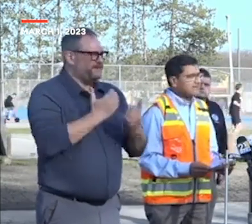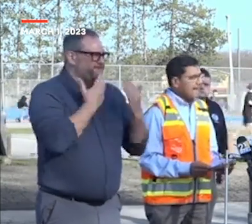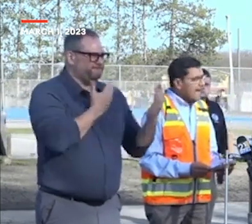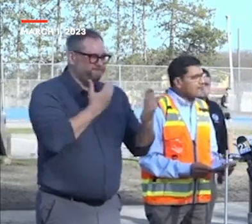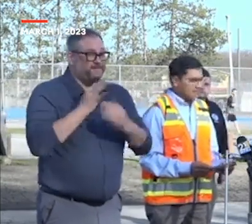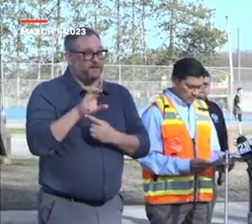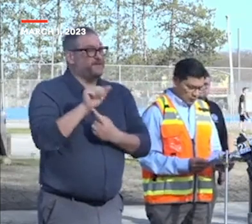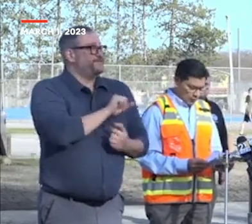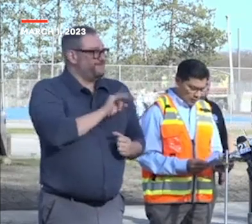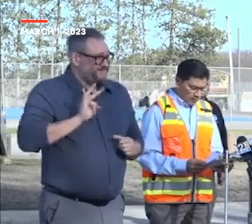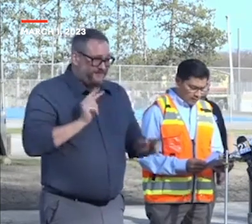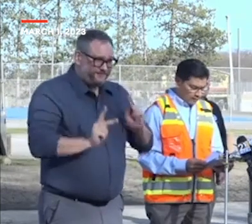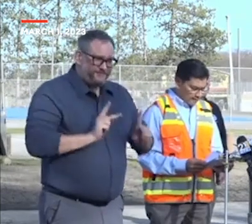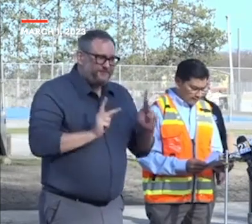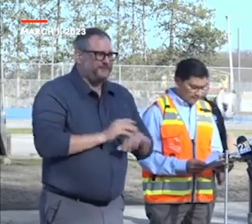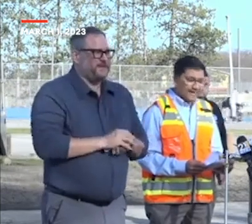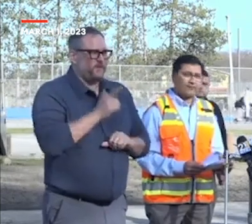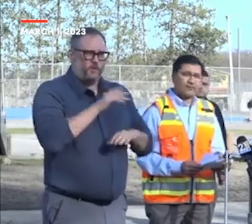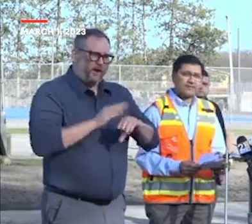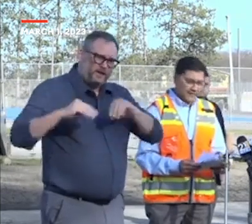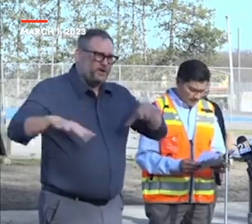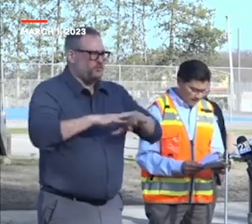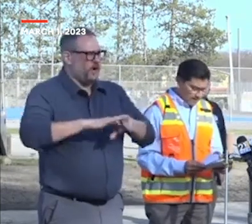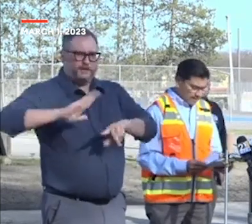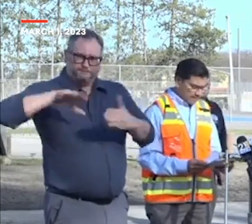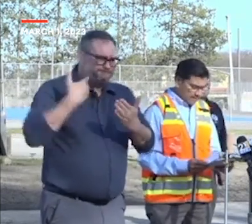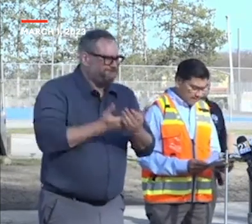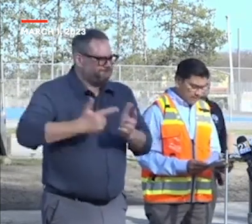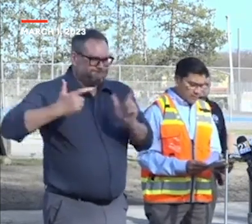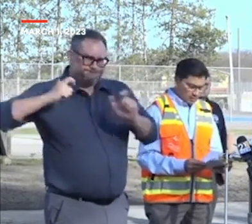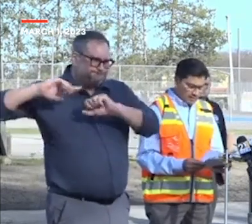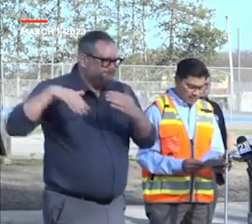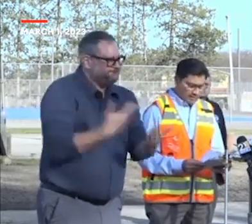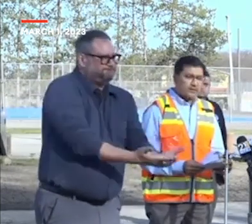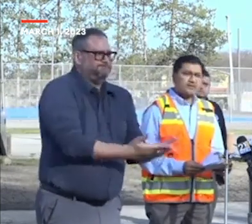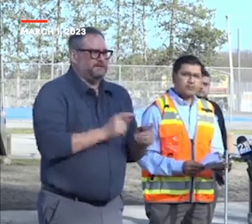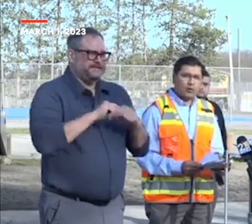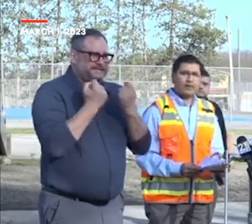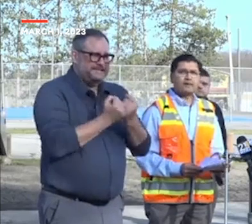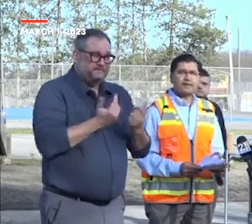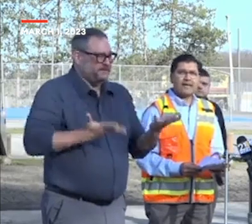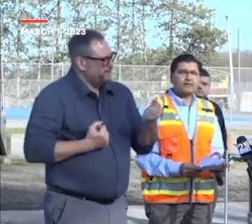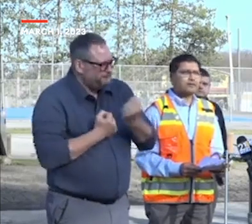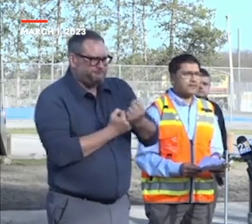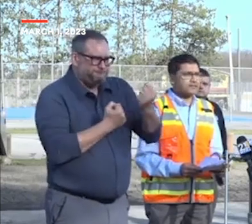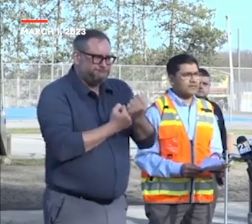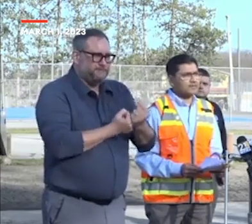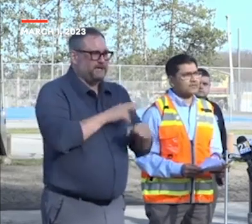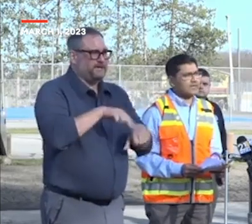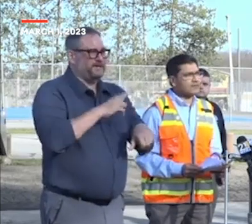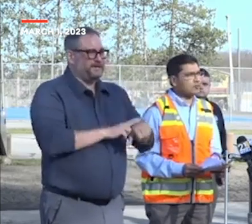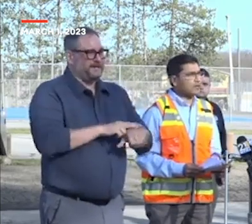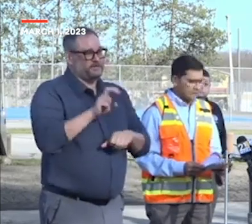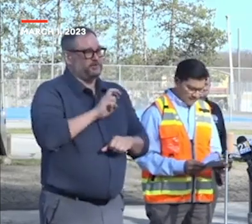FRA staff who were on the ground that first night and the team who were here supporting the National